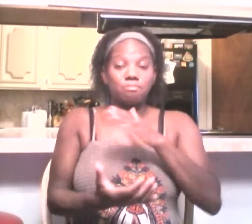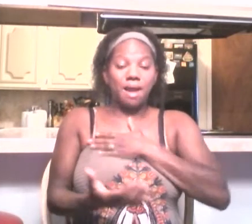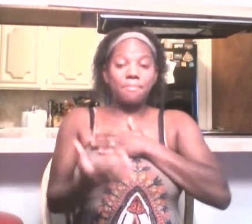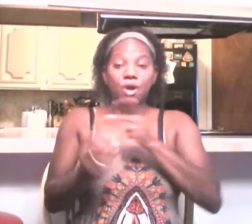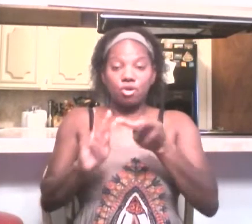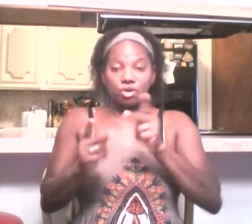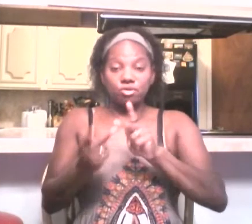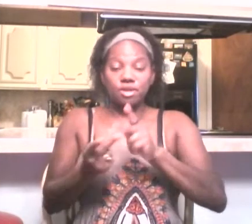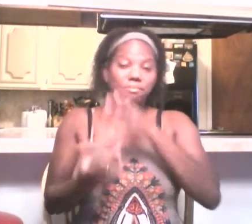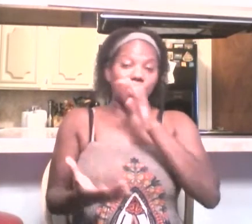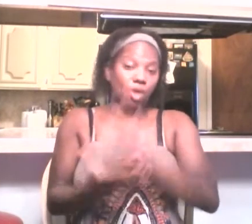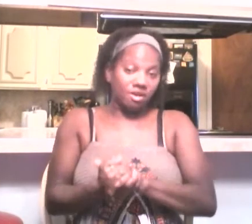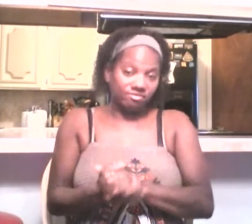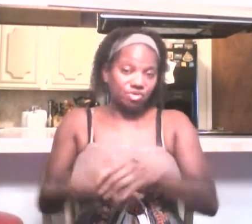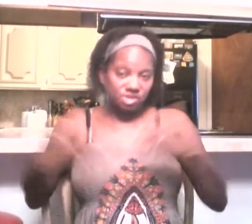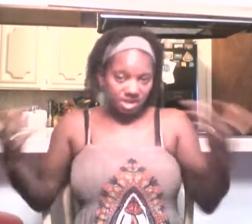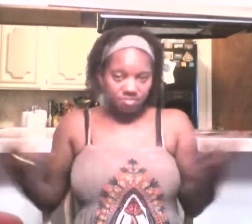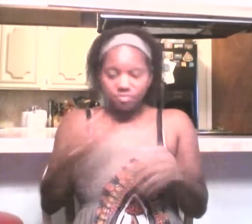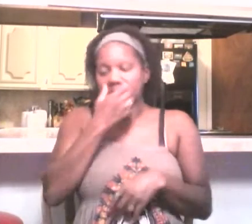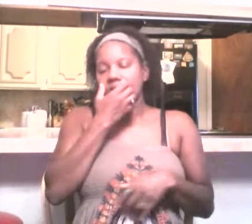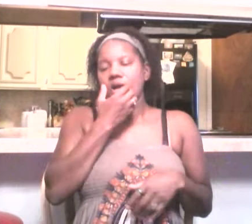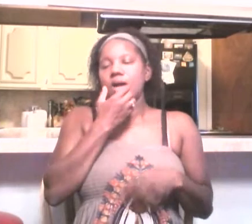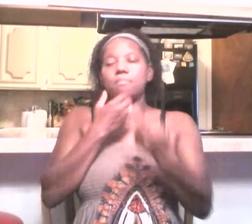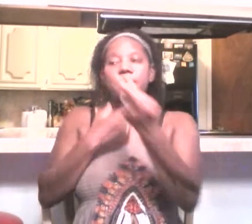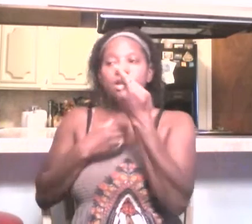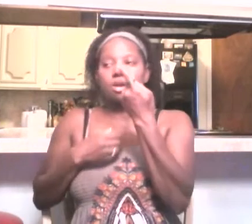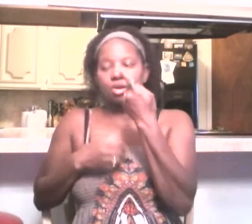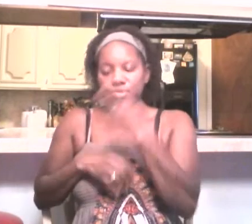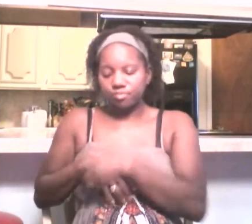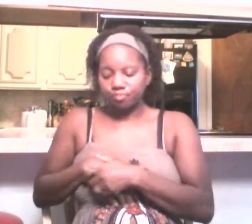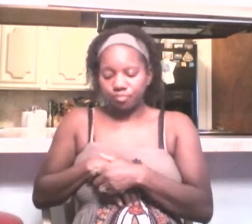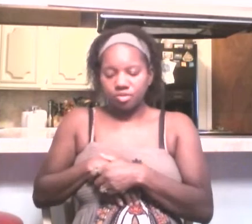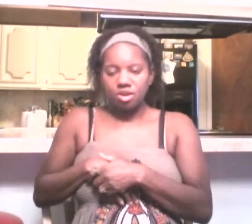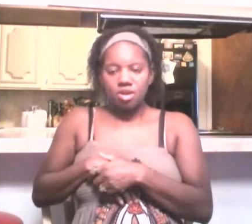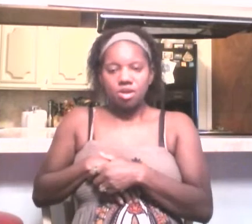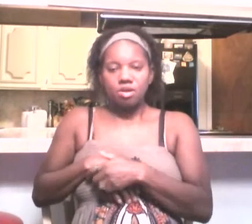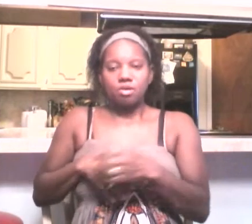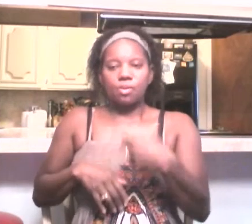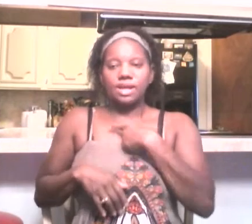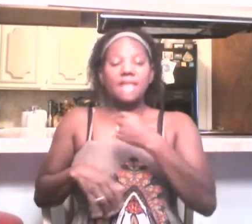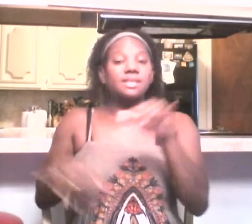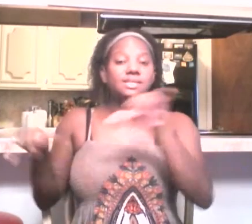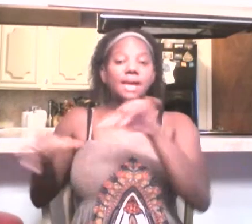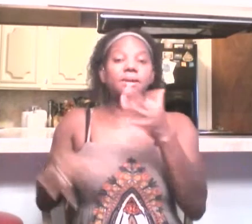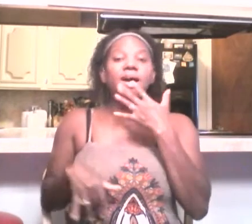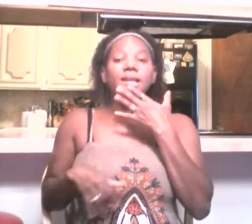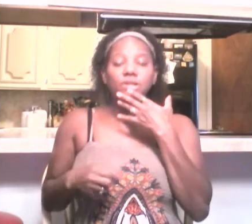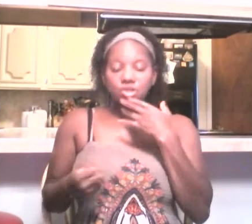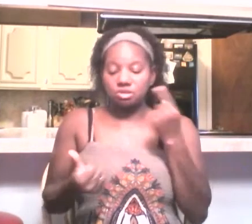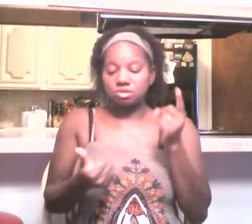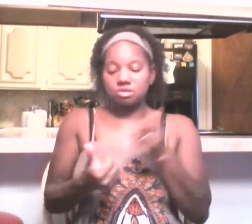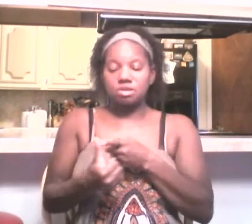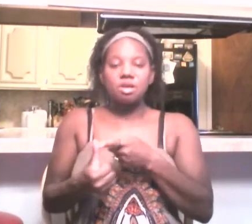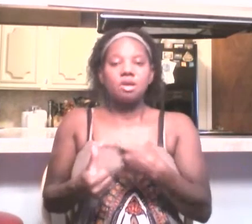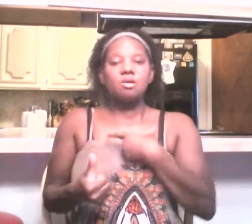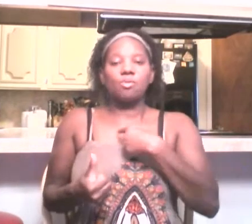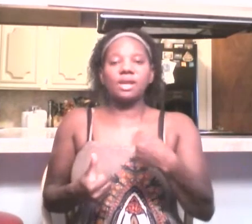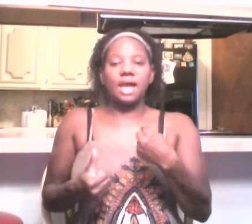My partner and my wife, me and her, we like the same color. We